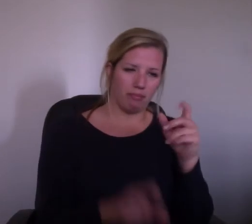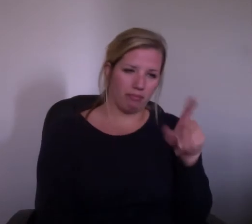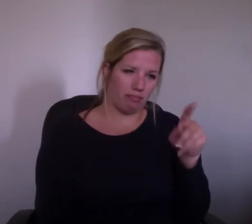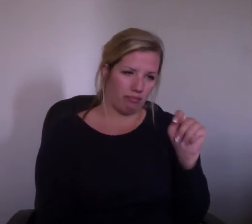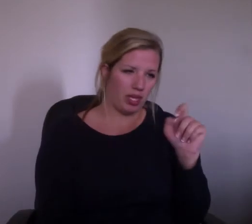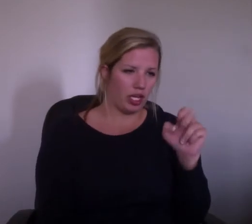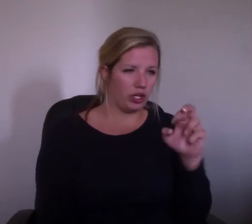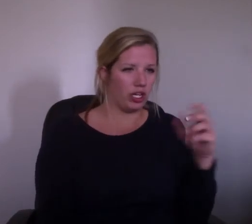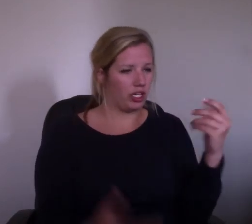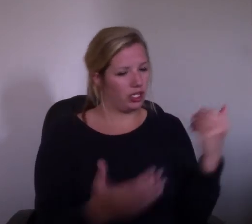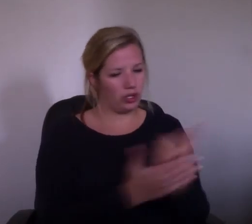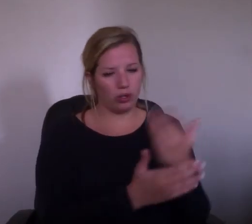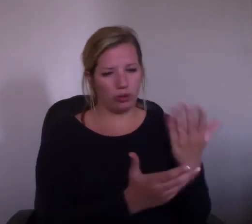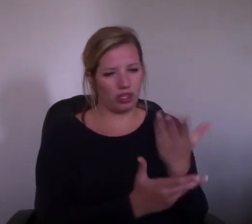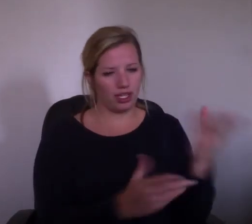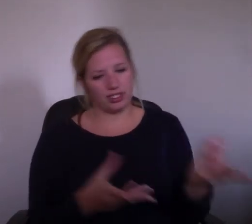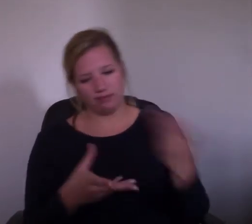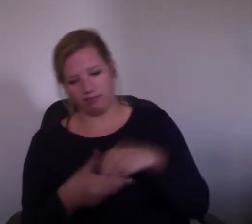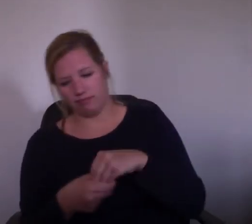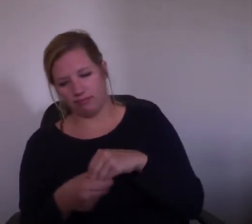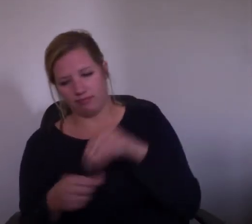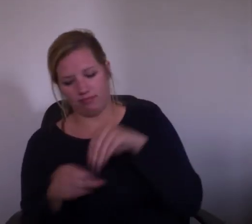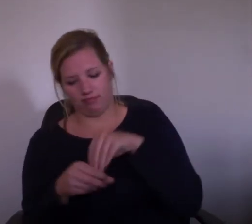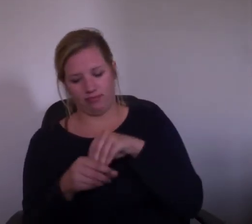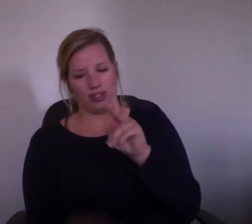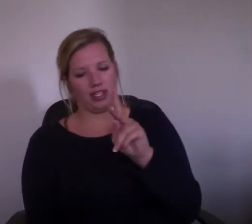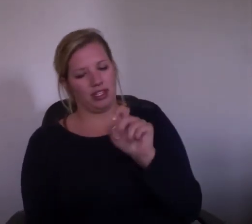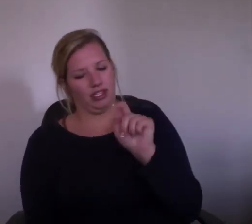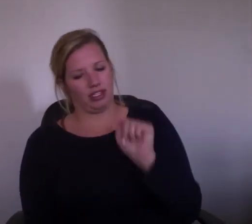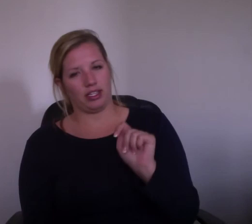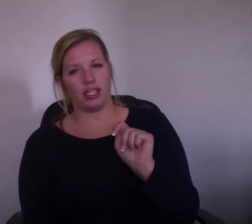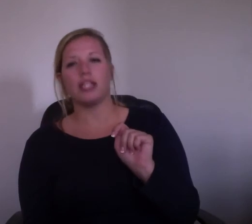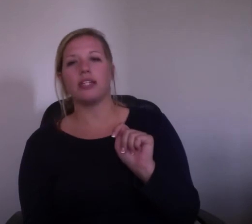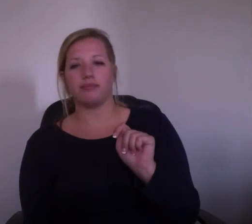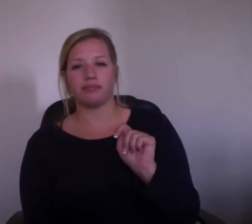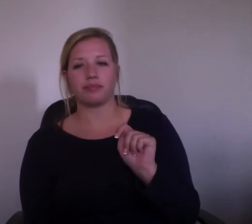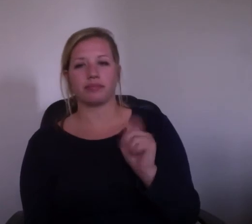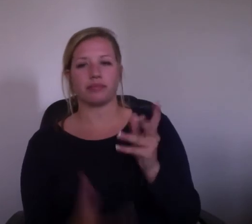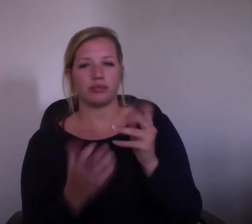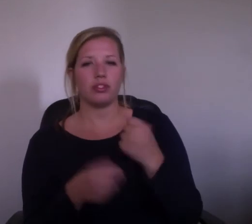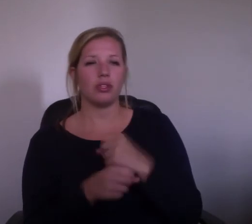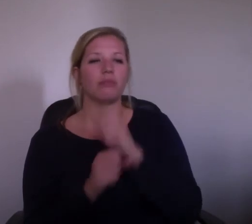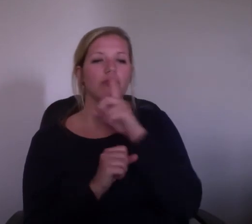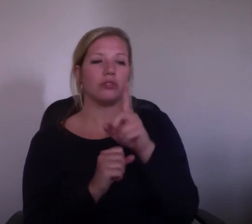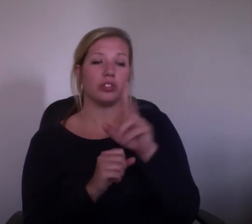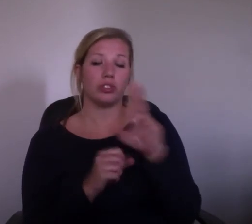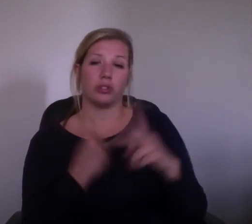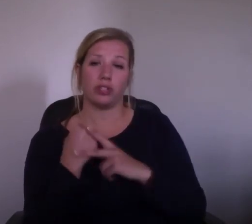fresh items in your kit. You want to make sure that you store your kit in a safe place where it won't get